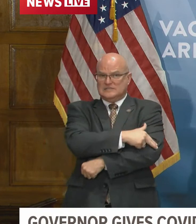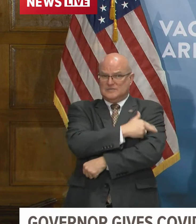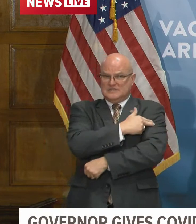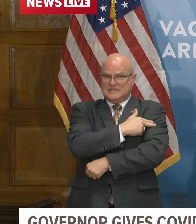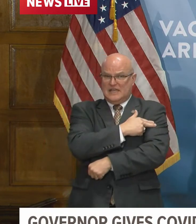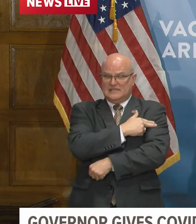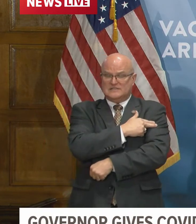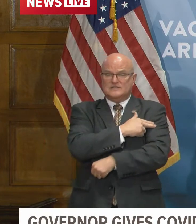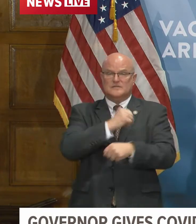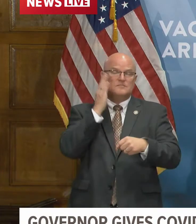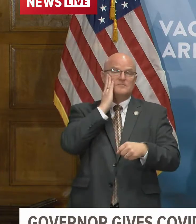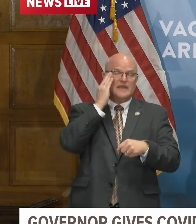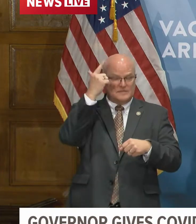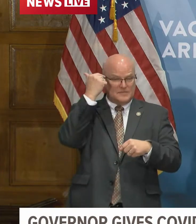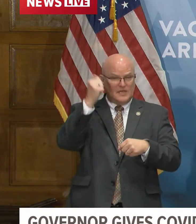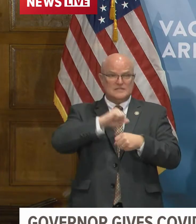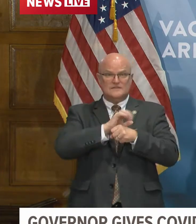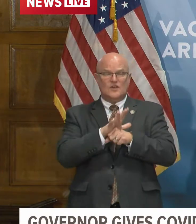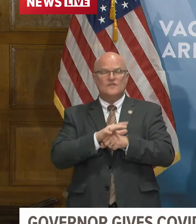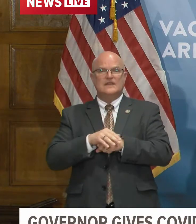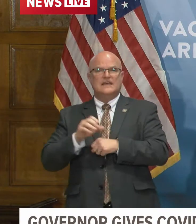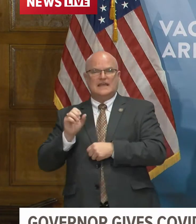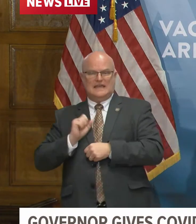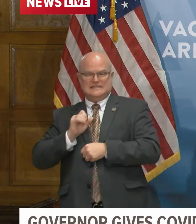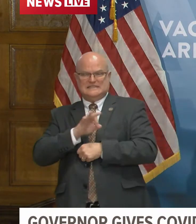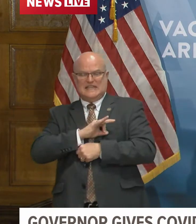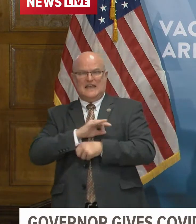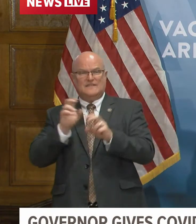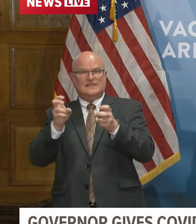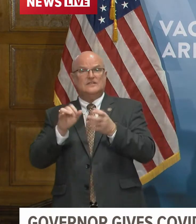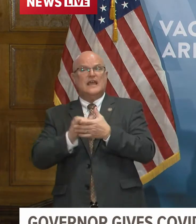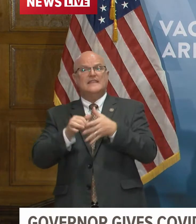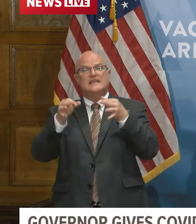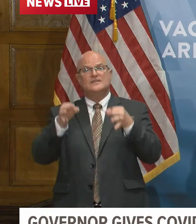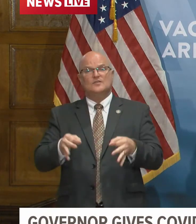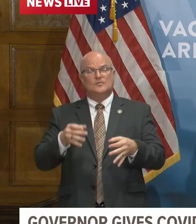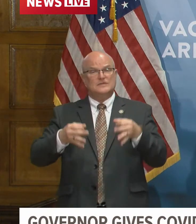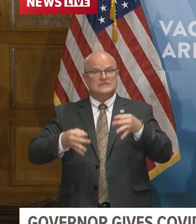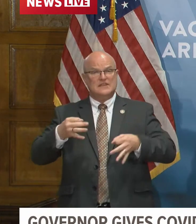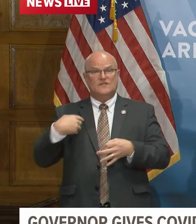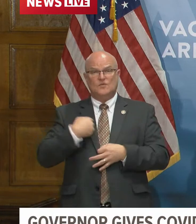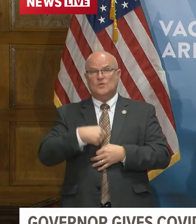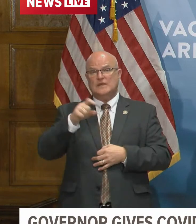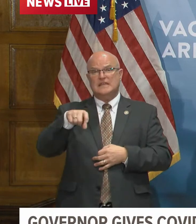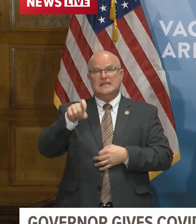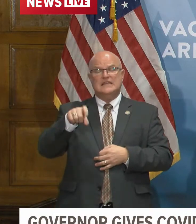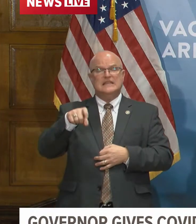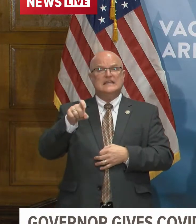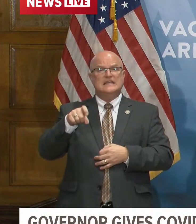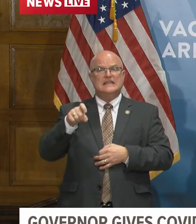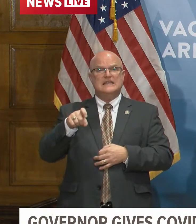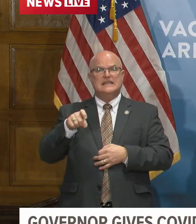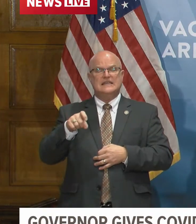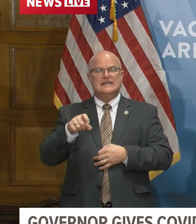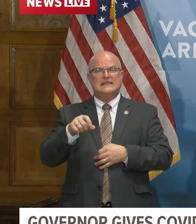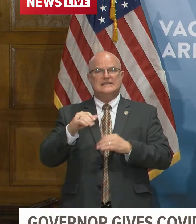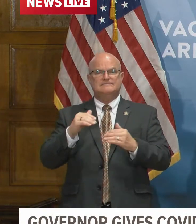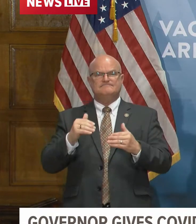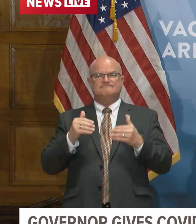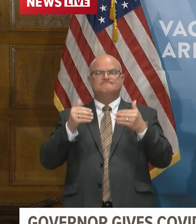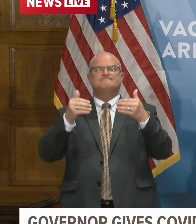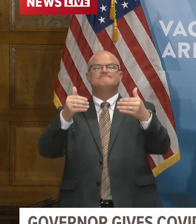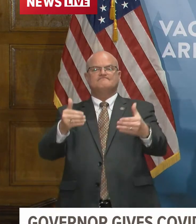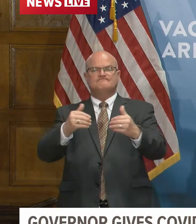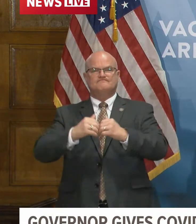hospitalizations because of COVID and staffing issues, and that determines whether we need to take the step